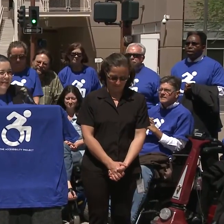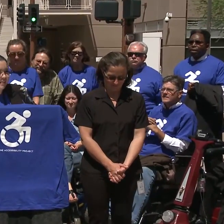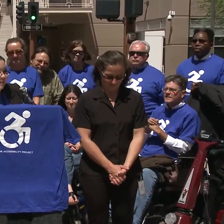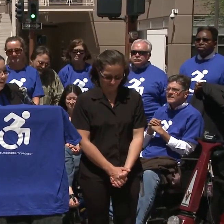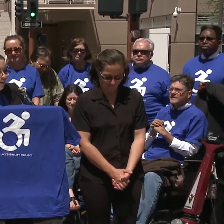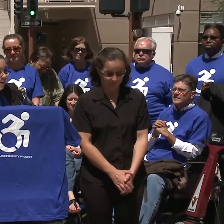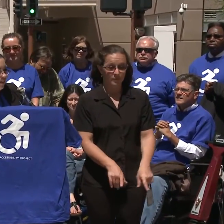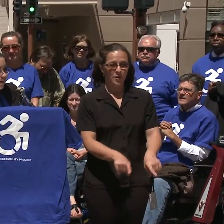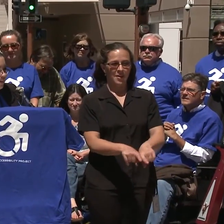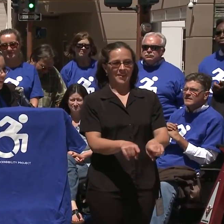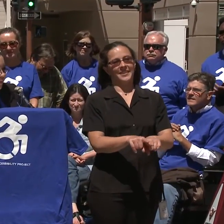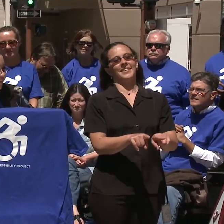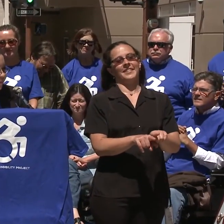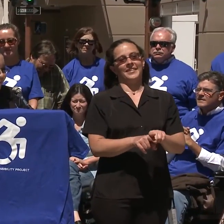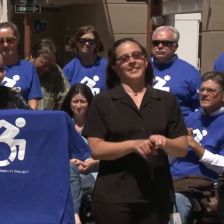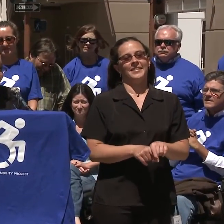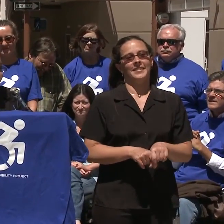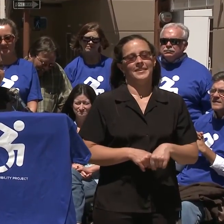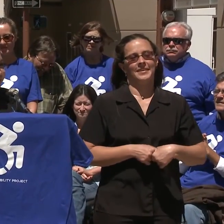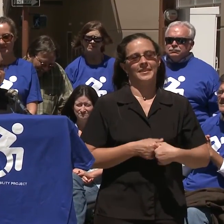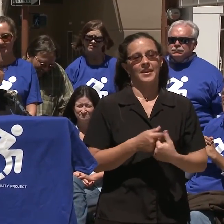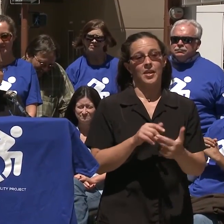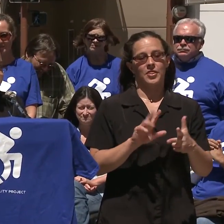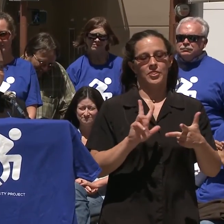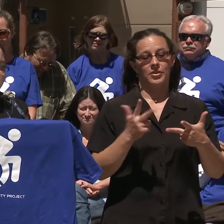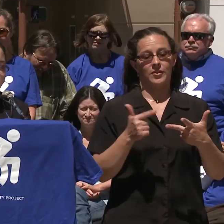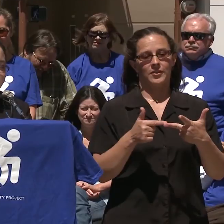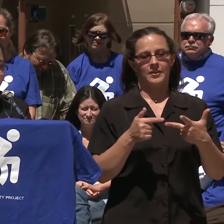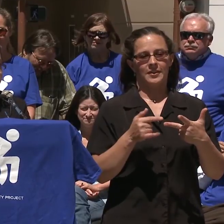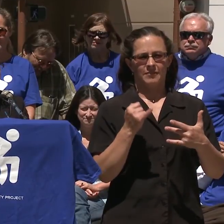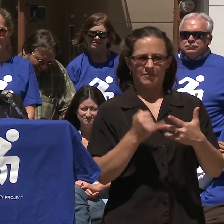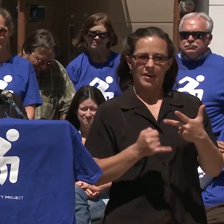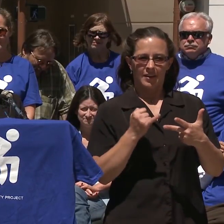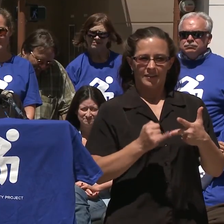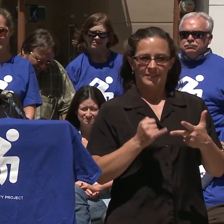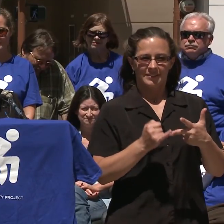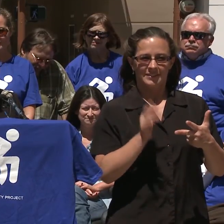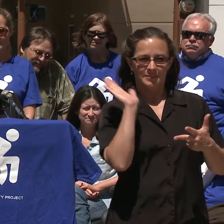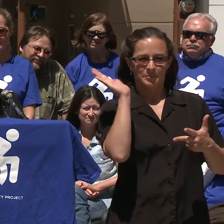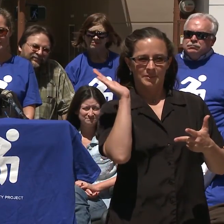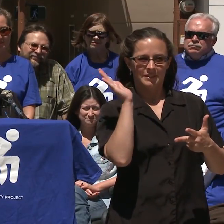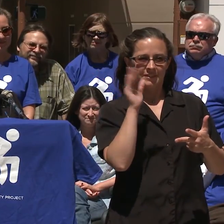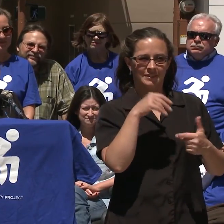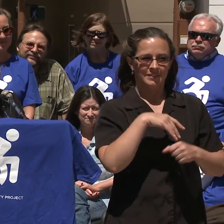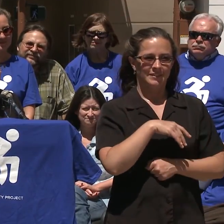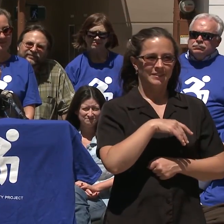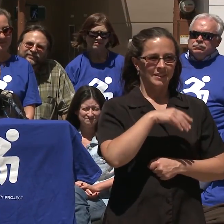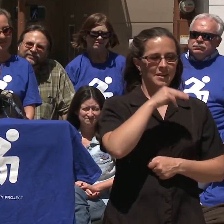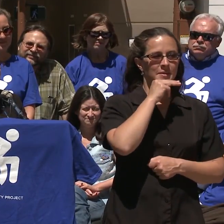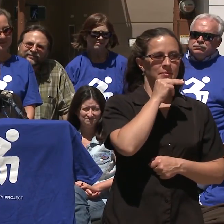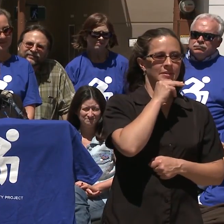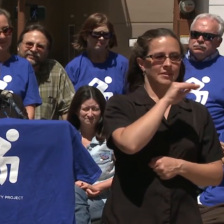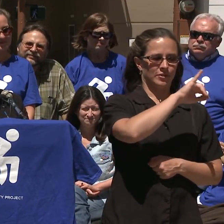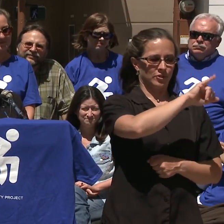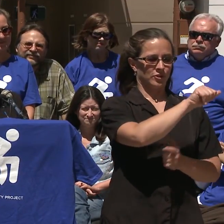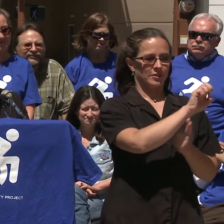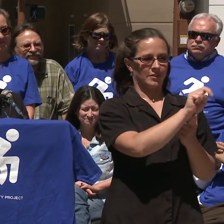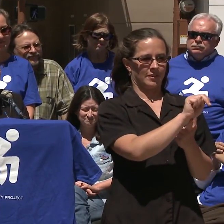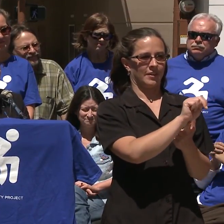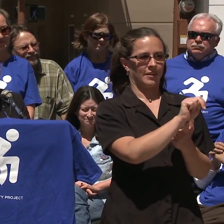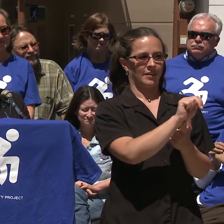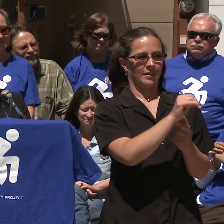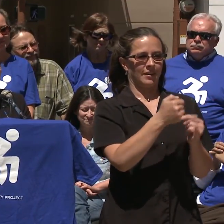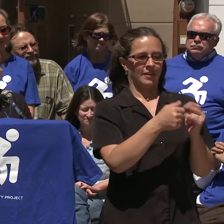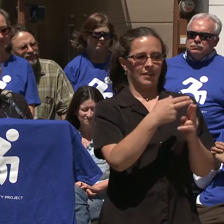All right, and then our third and final speaker, I'd like to introduce Ms. Jen Longden, the former chair of the Mayor's